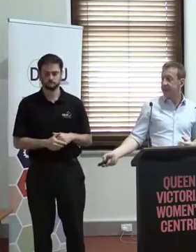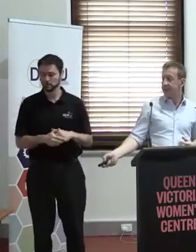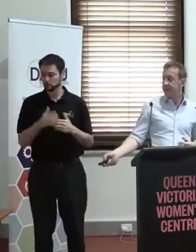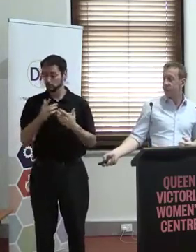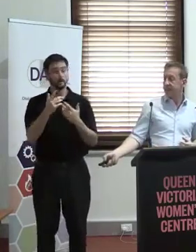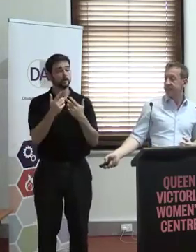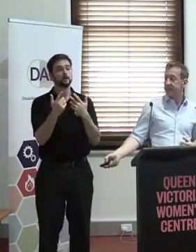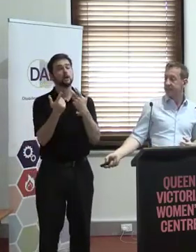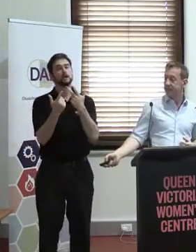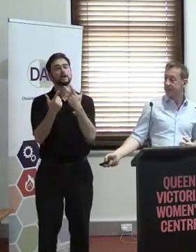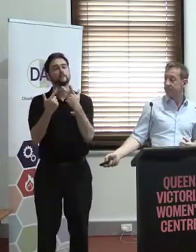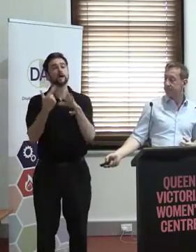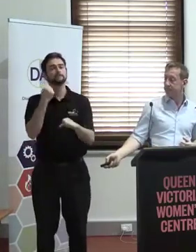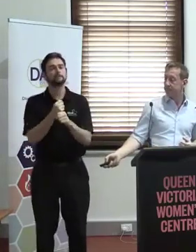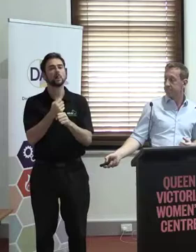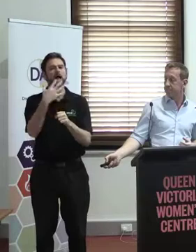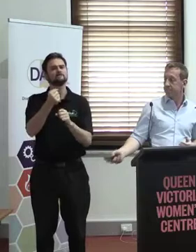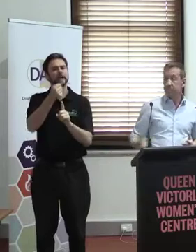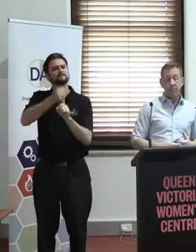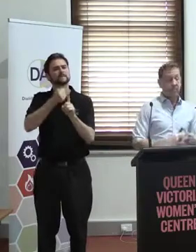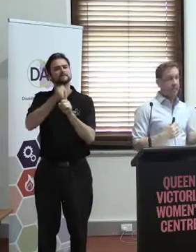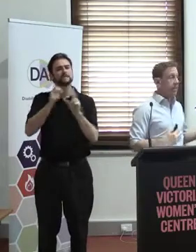these advocacy topics.